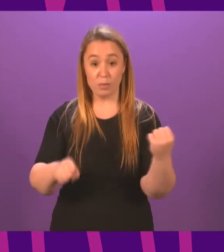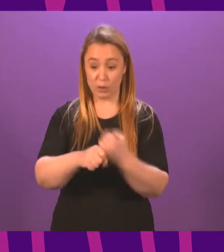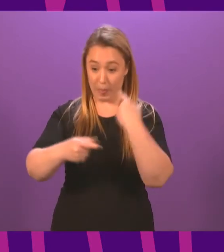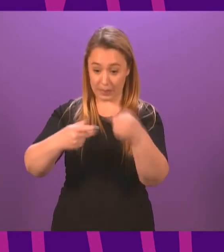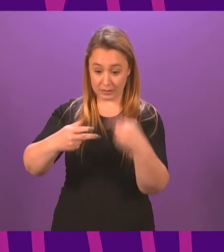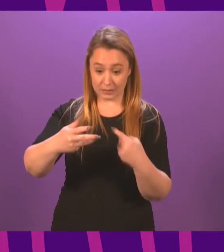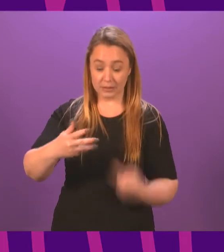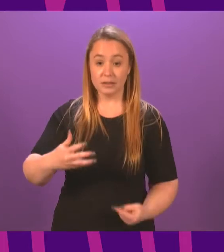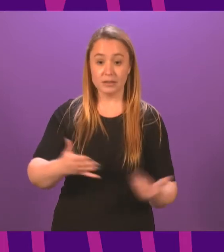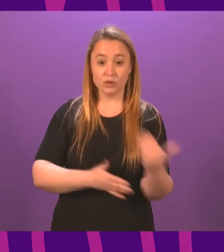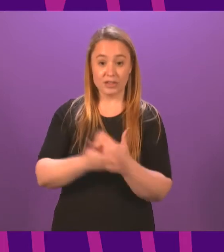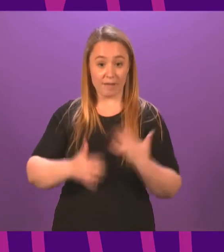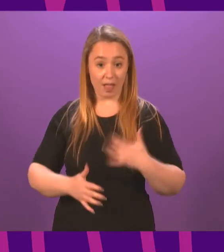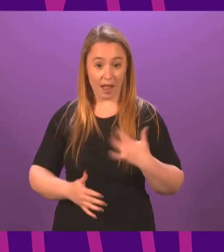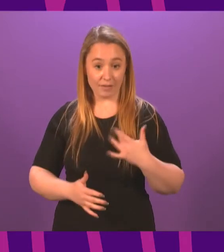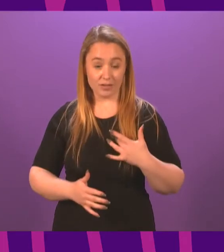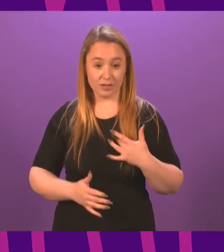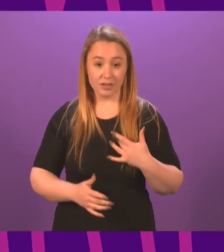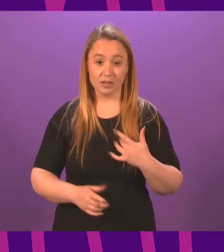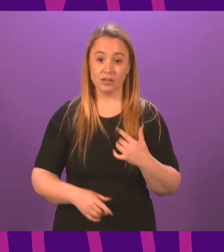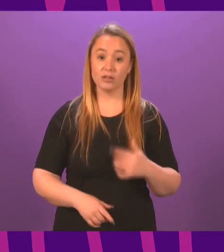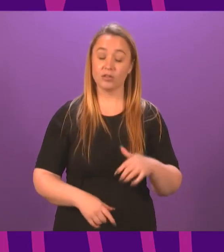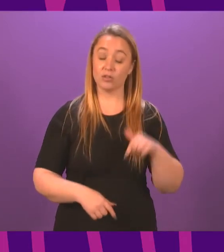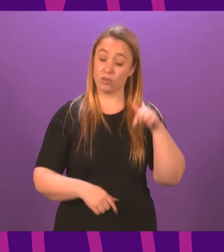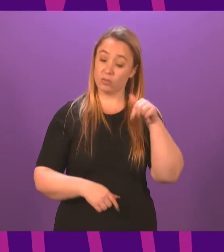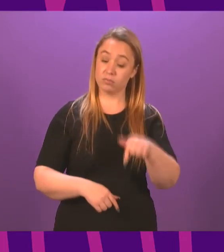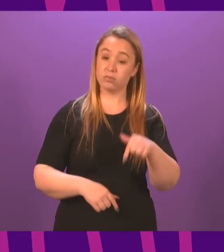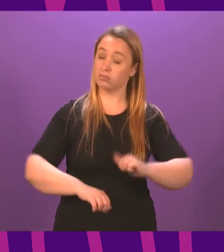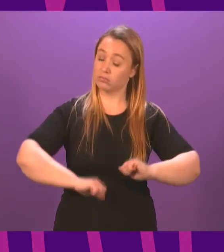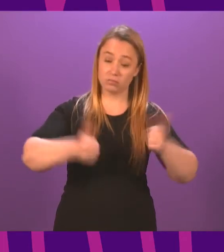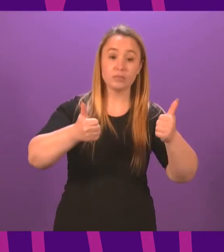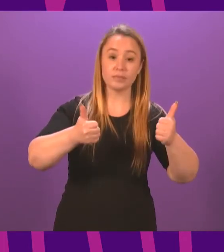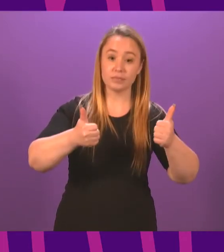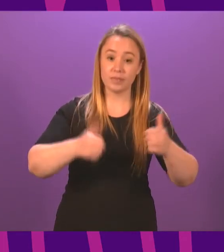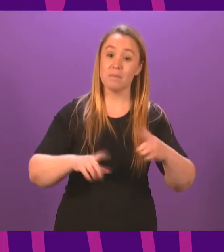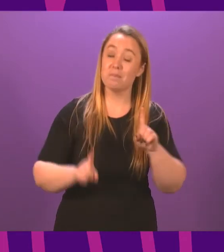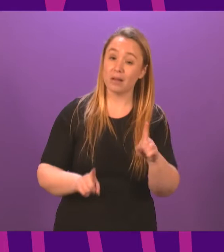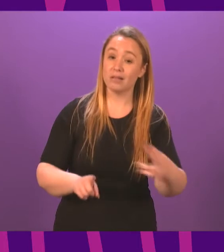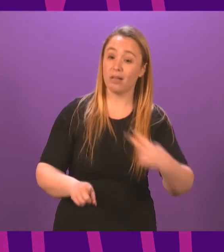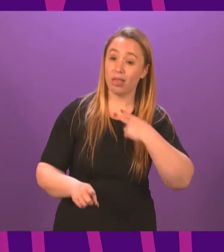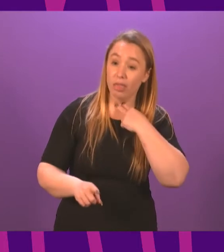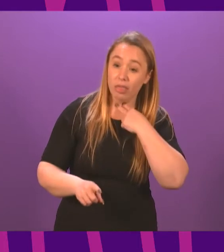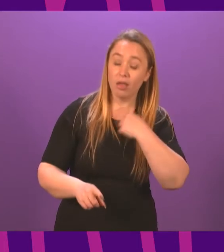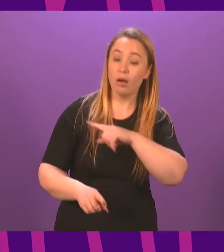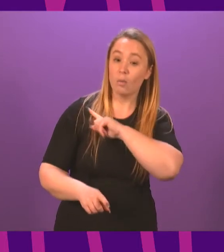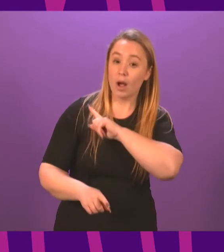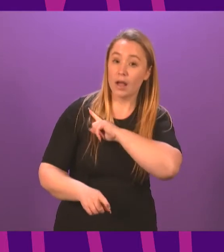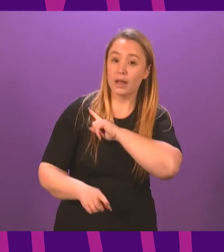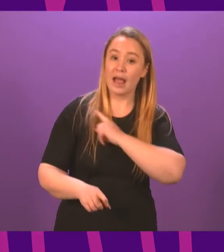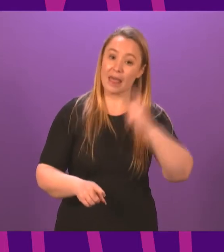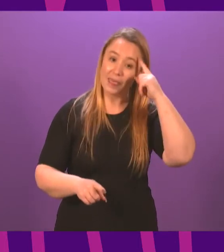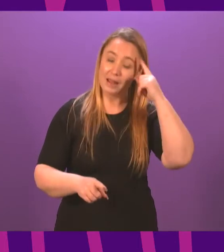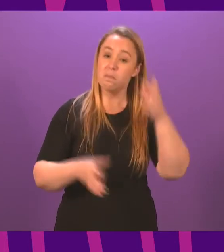more lives and save more livelihoods. I heartily recommend it, and I'm just disappointed that I think what might happen is that